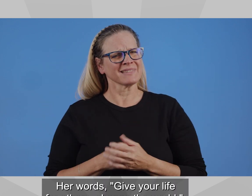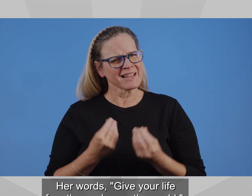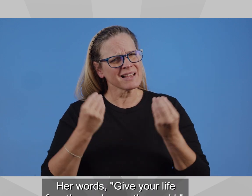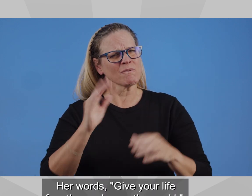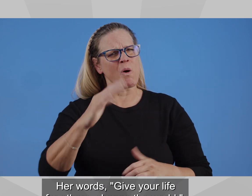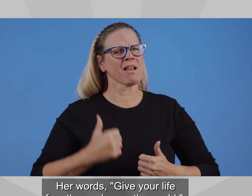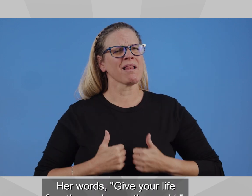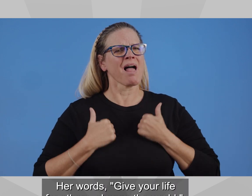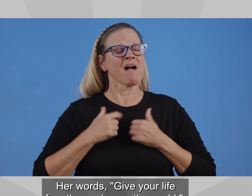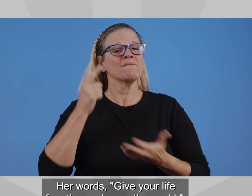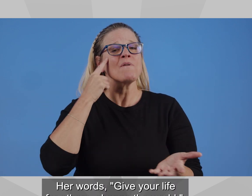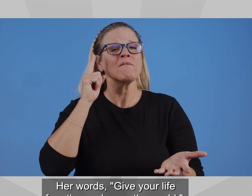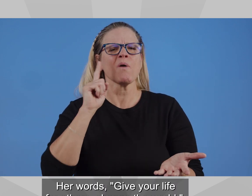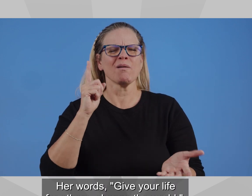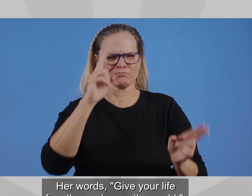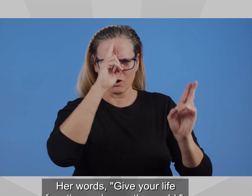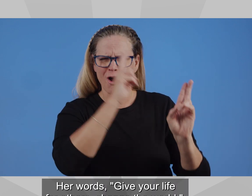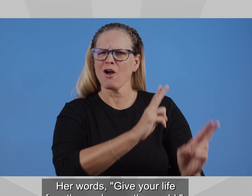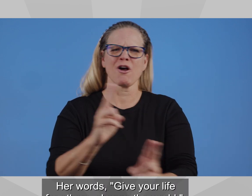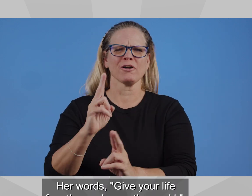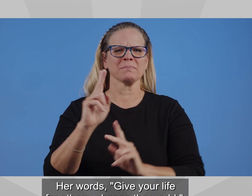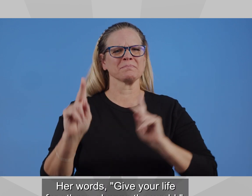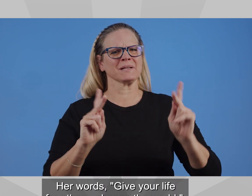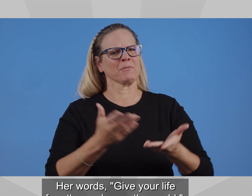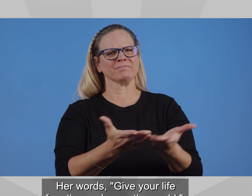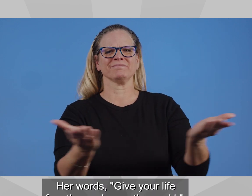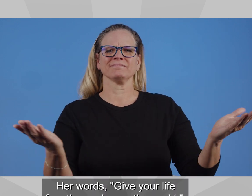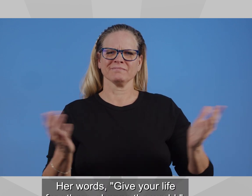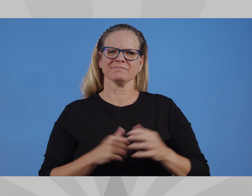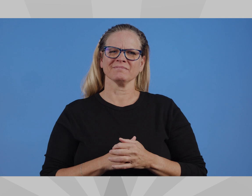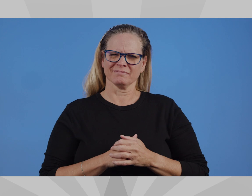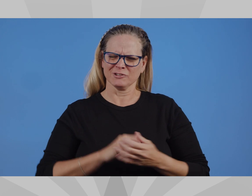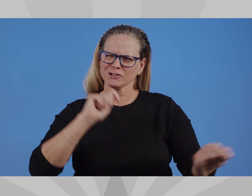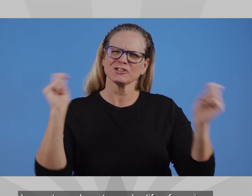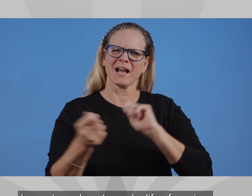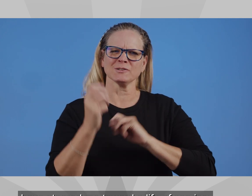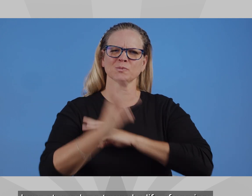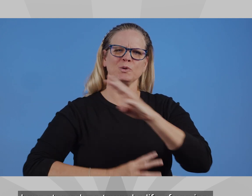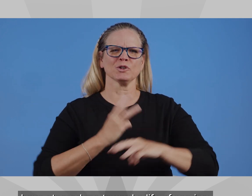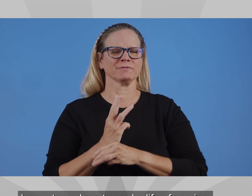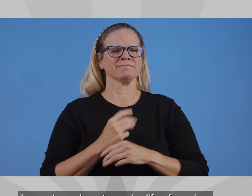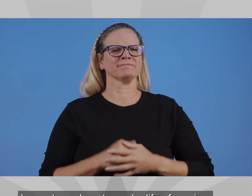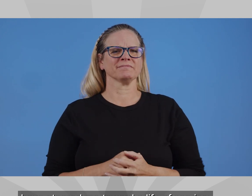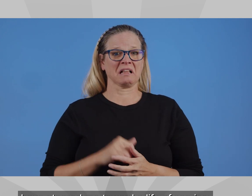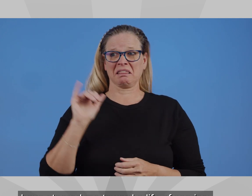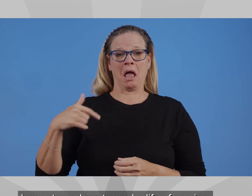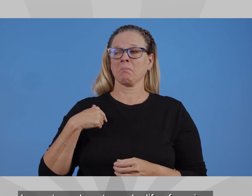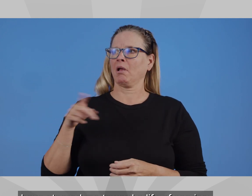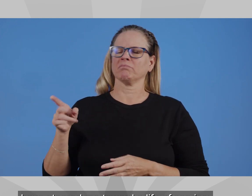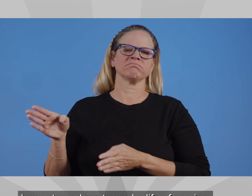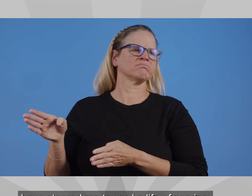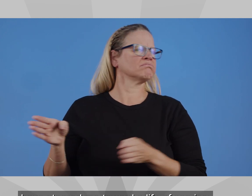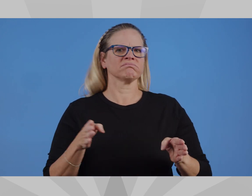Her words, "Give your life for others, change the world," have steered me toward a life